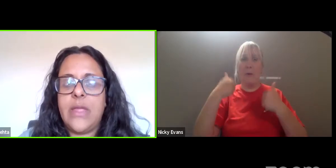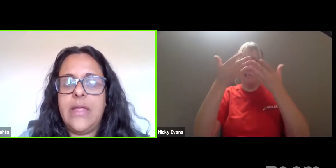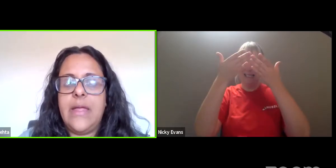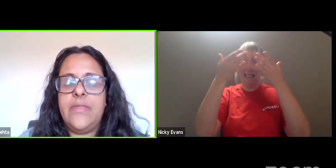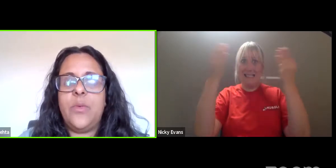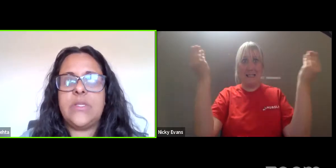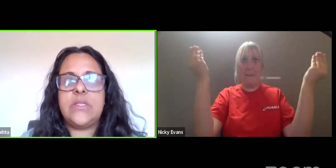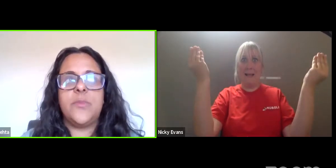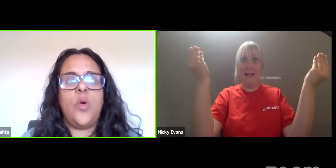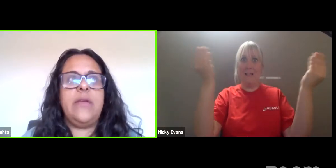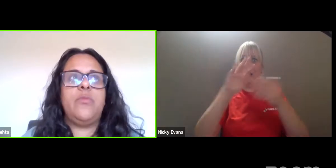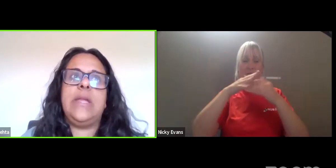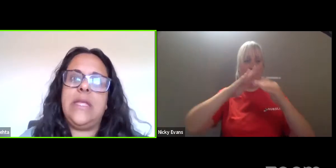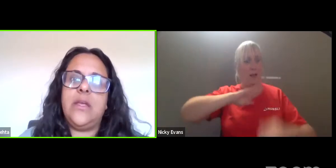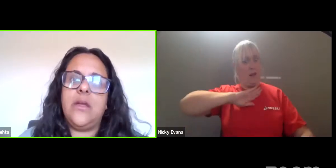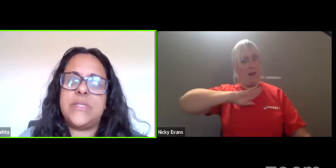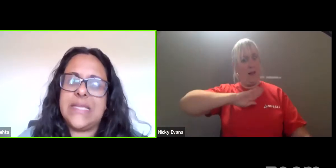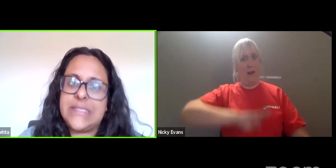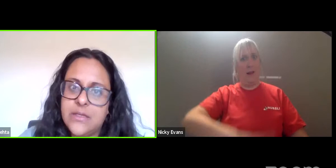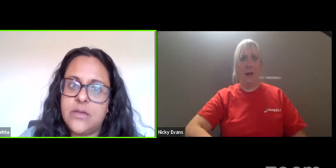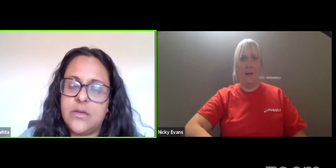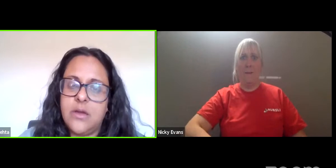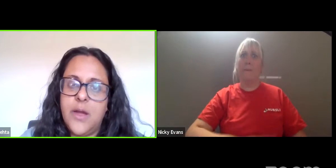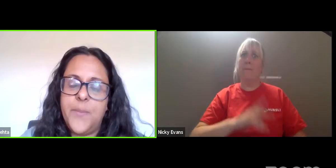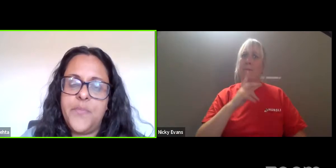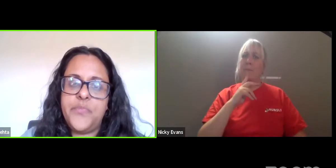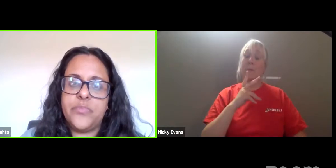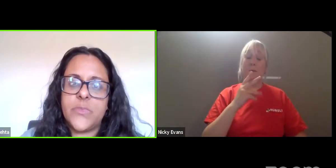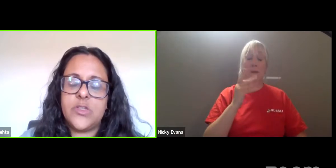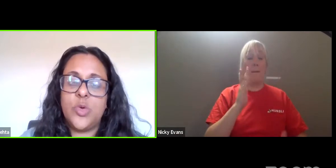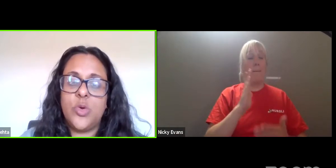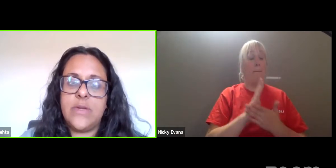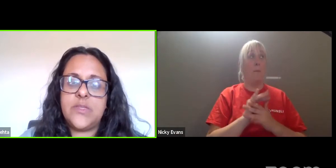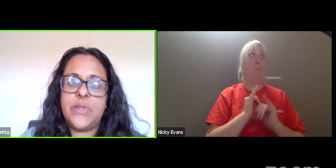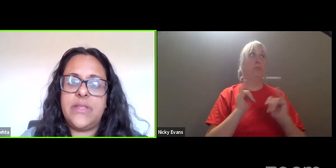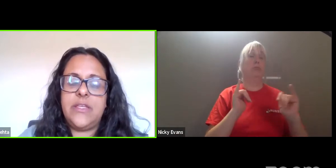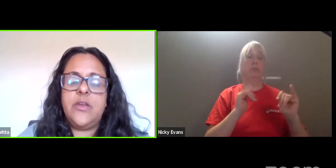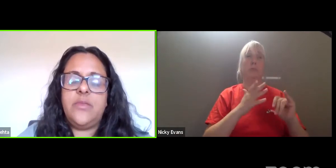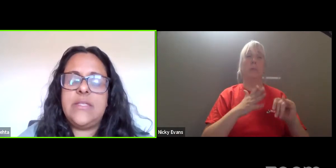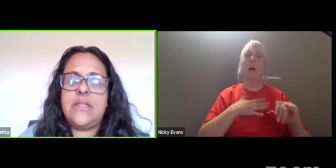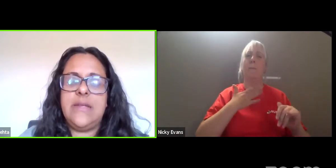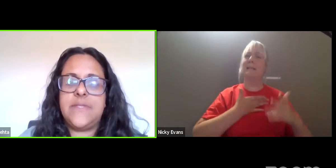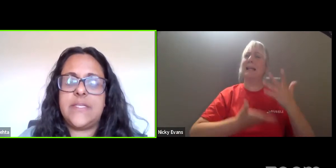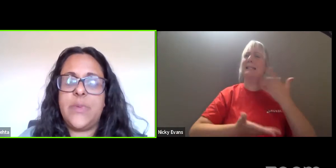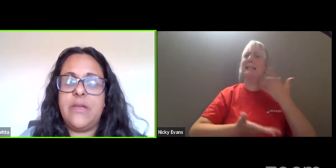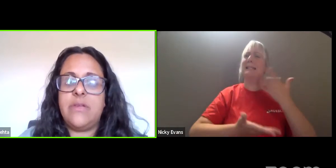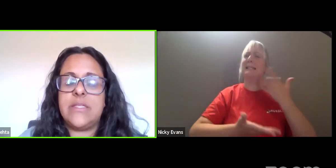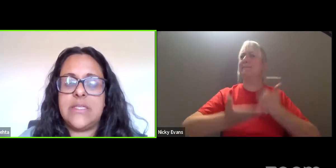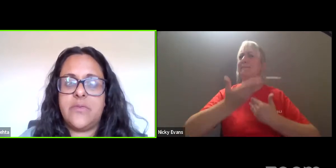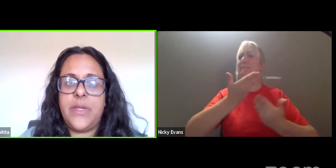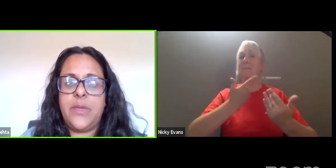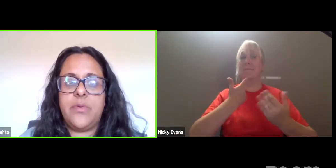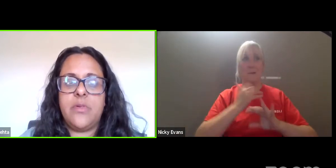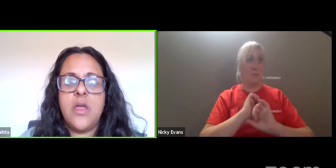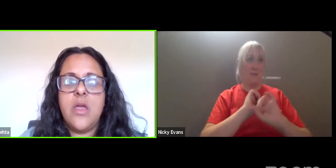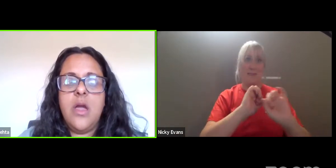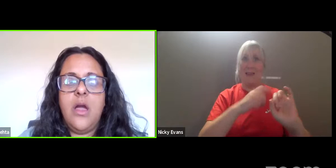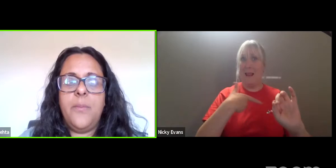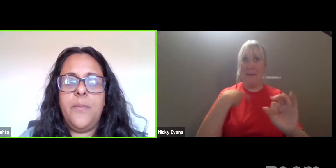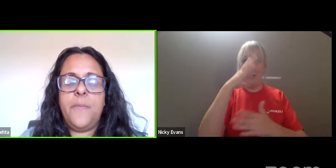And there were some quite really upsetting stories, but these are the lived experiences of